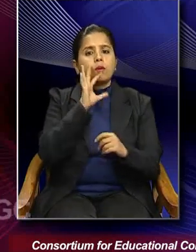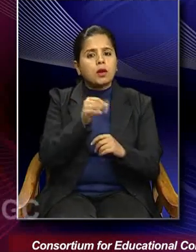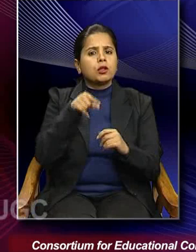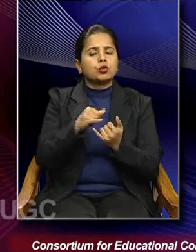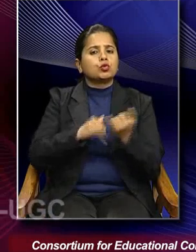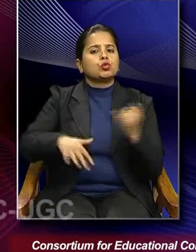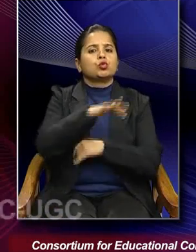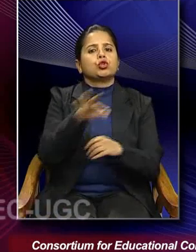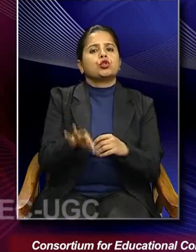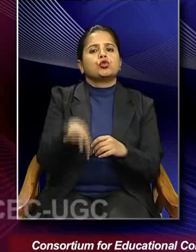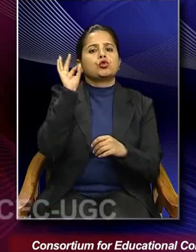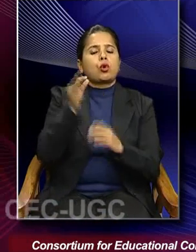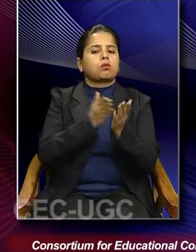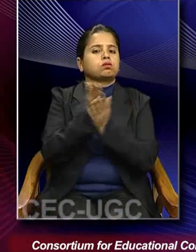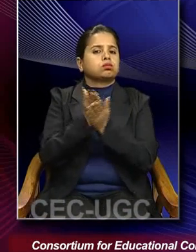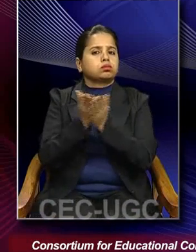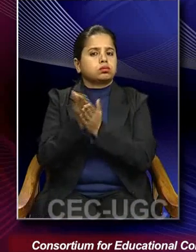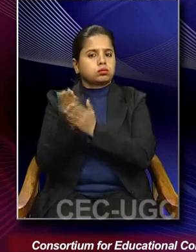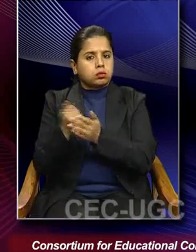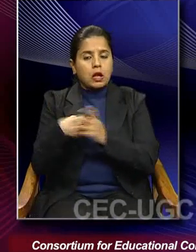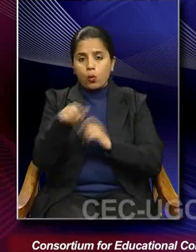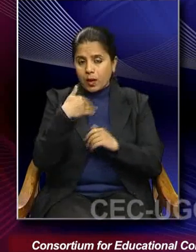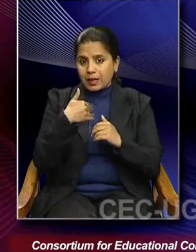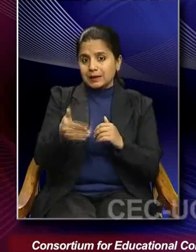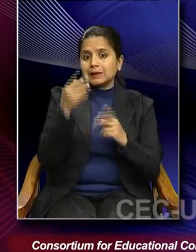social choice mechanism and we will see